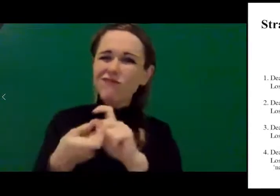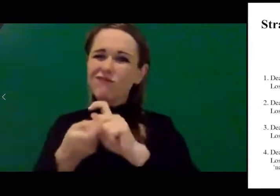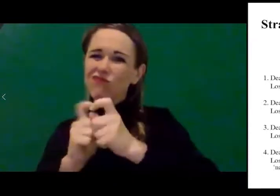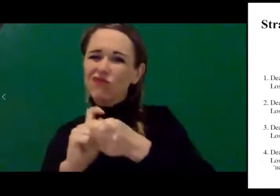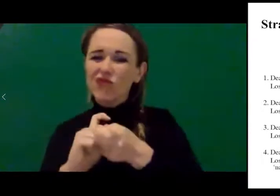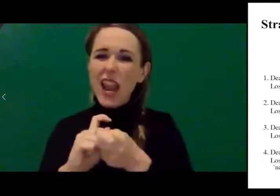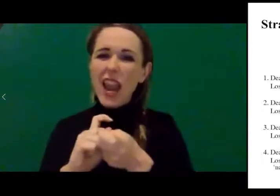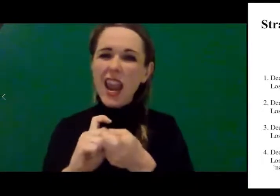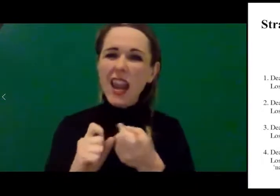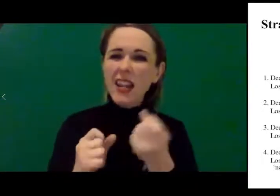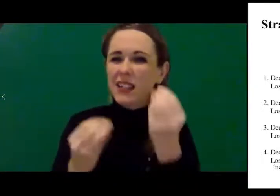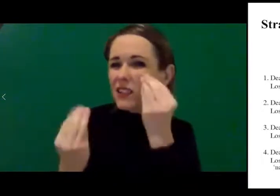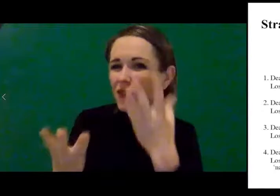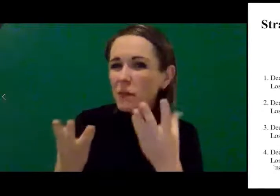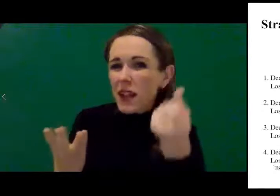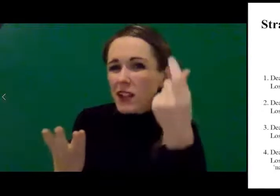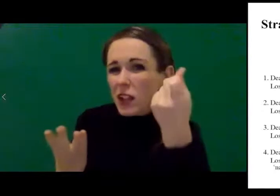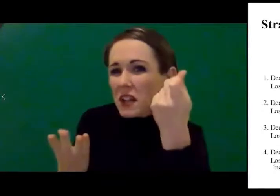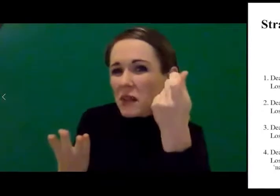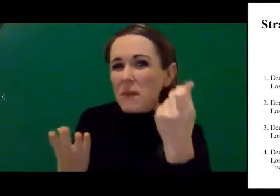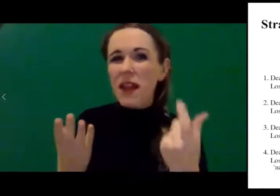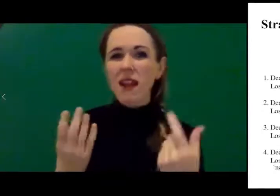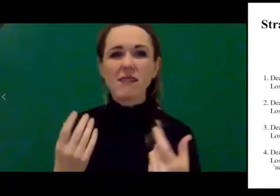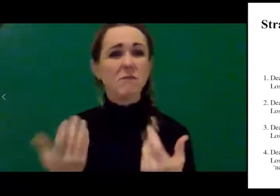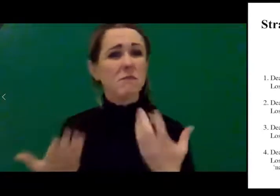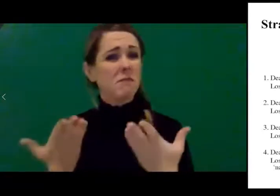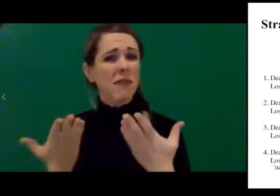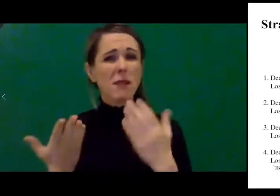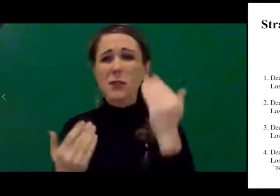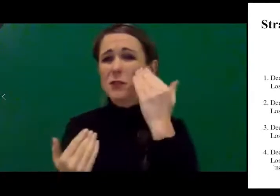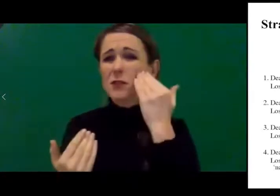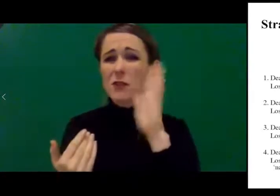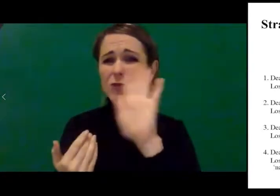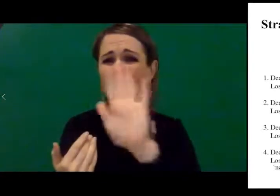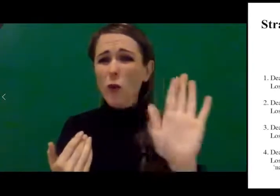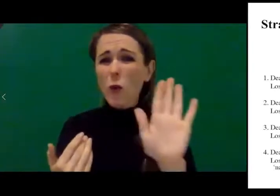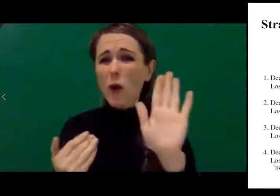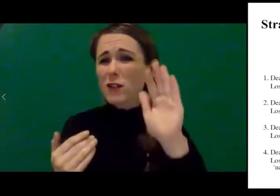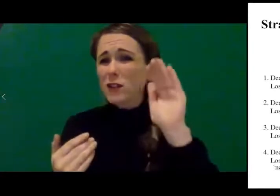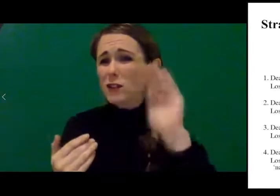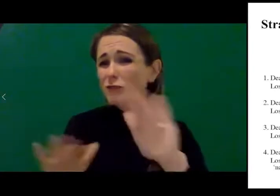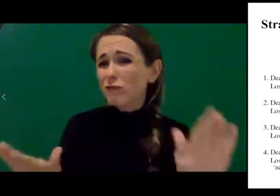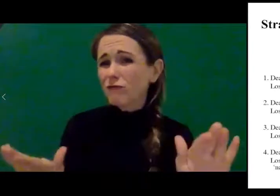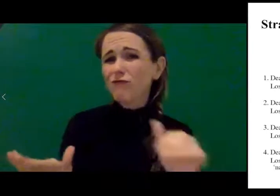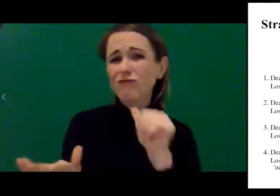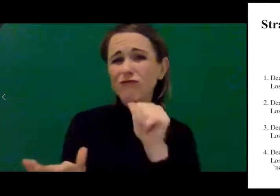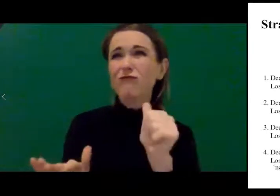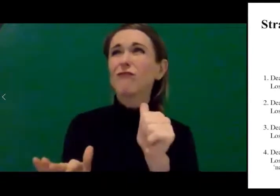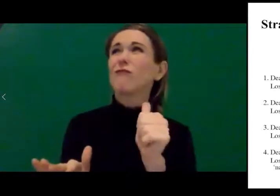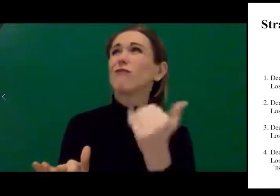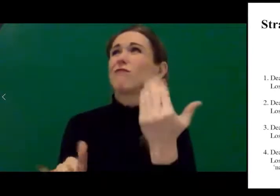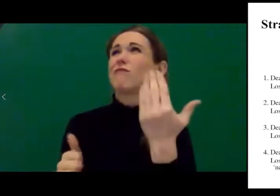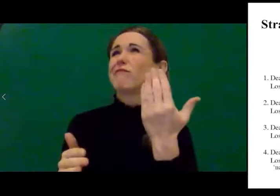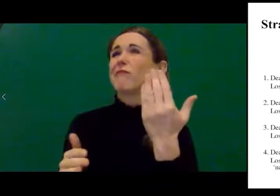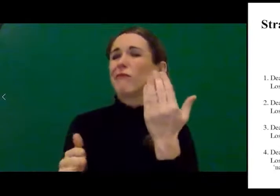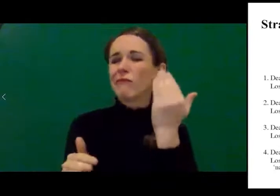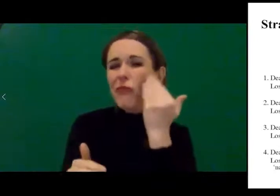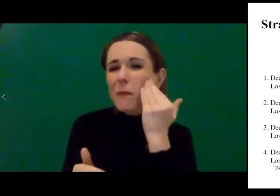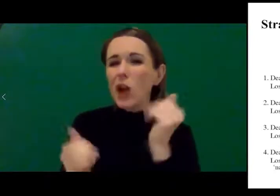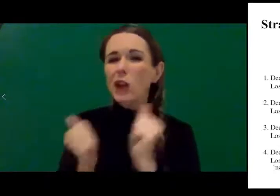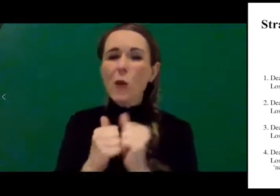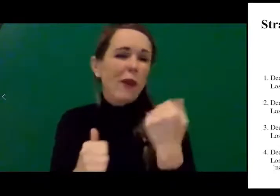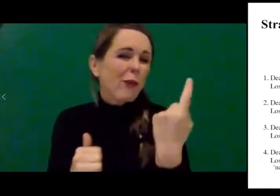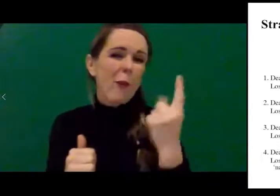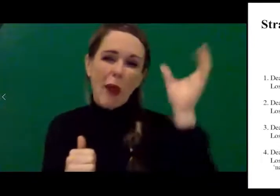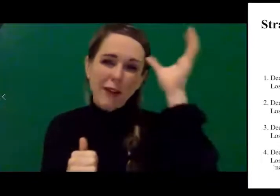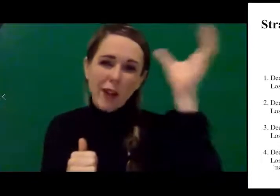the information just to fit your lifestyles, Maybe your children aren't familiar with one concept,